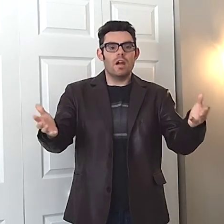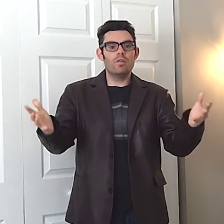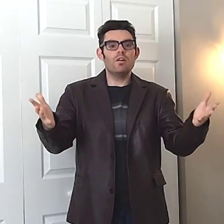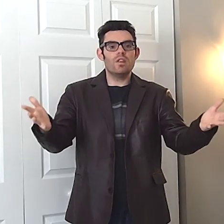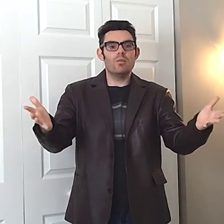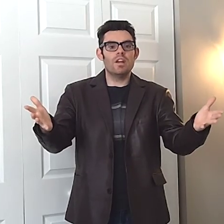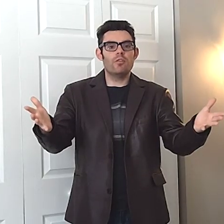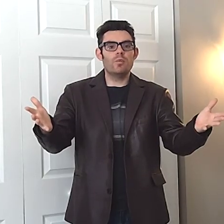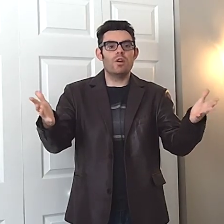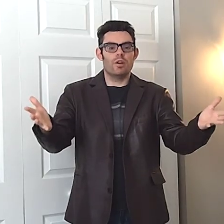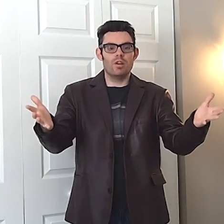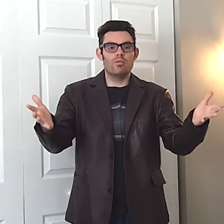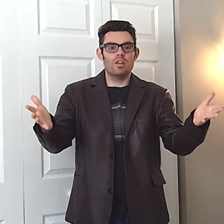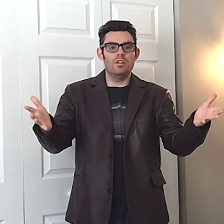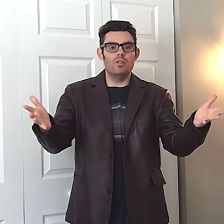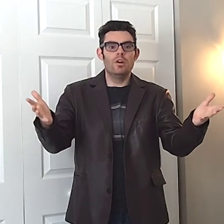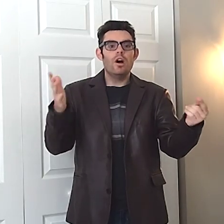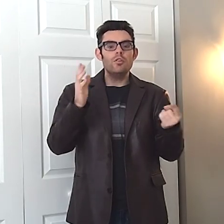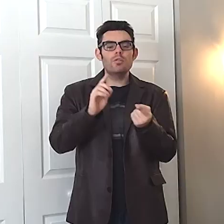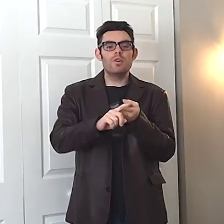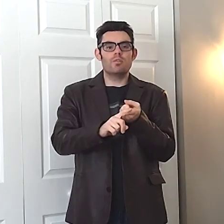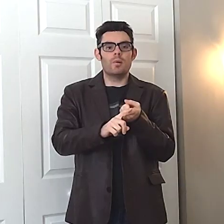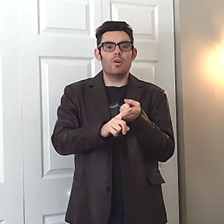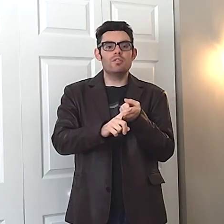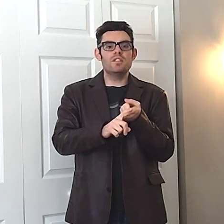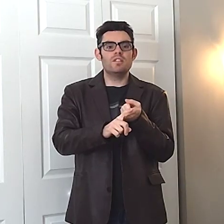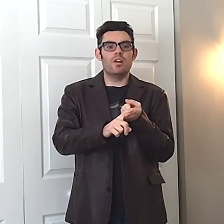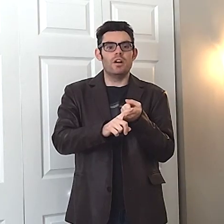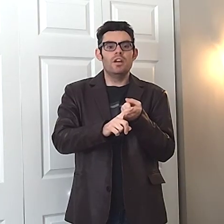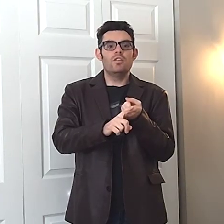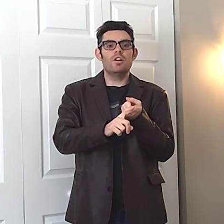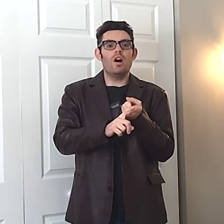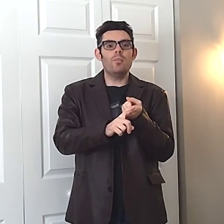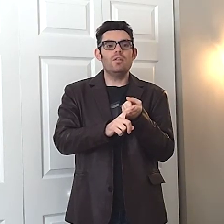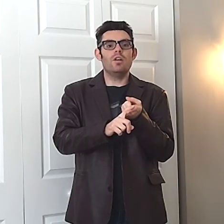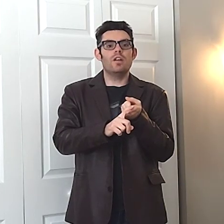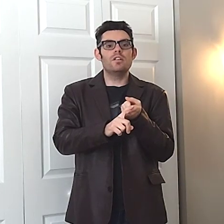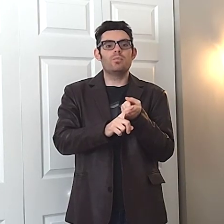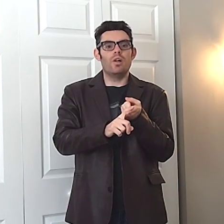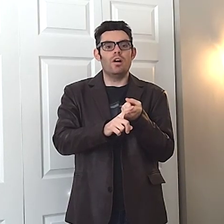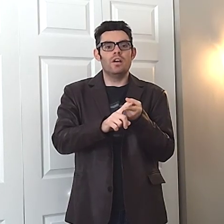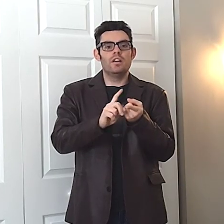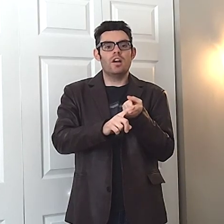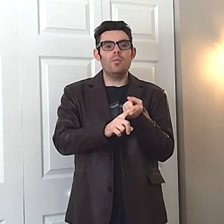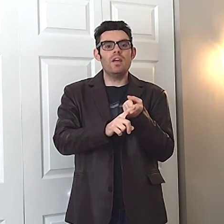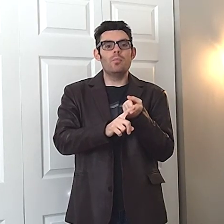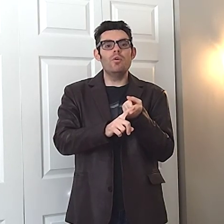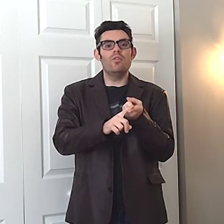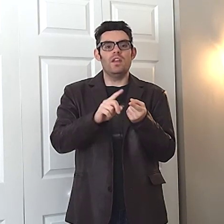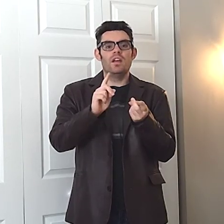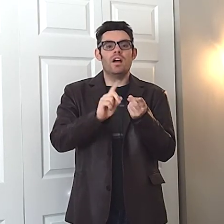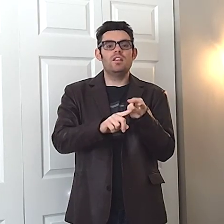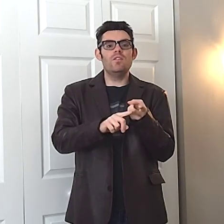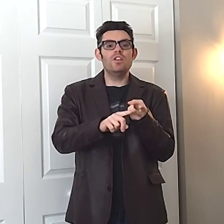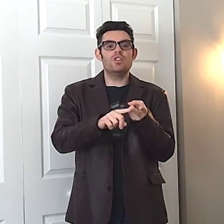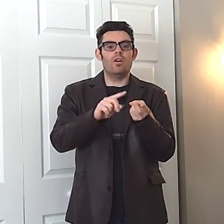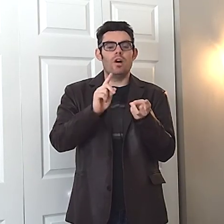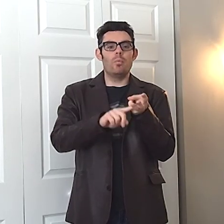really, really want to hear from you all. I really, really do. Also, please remember, all season long, you can comment on this blog. Tell me a movie, a TV show, a